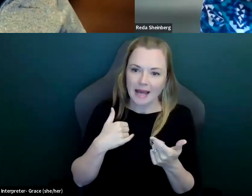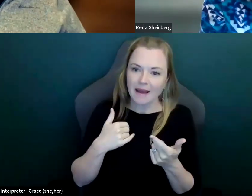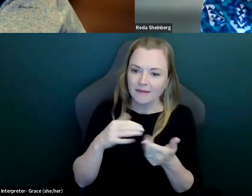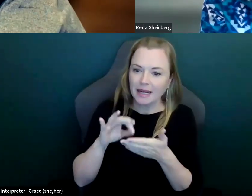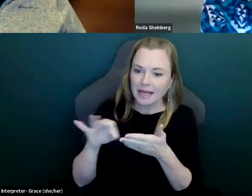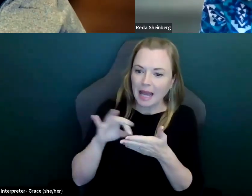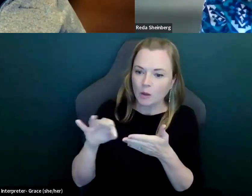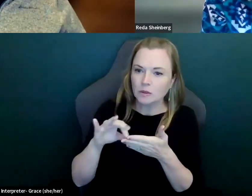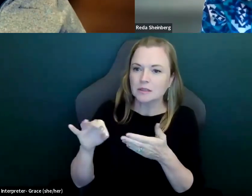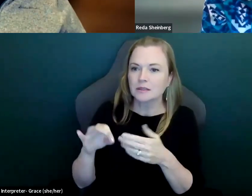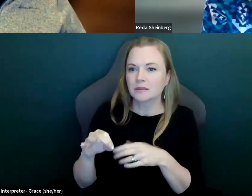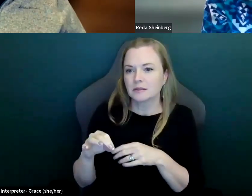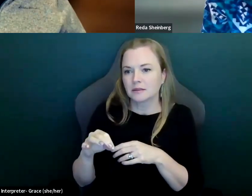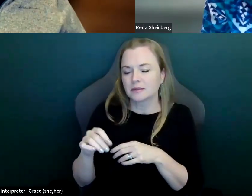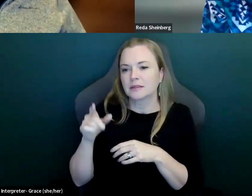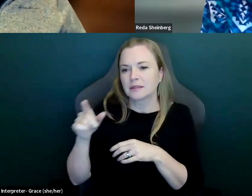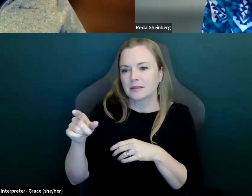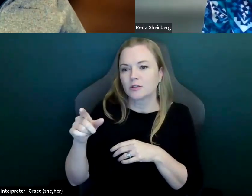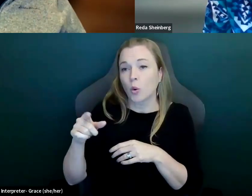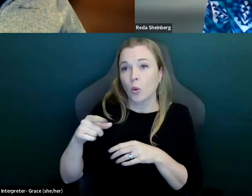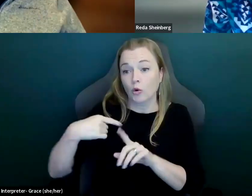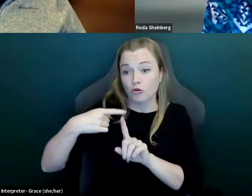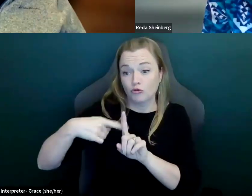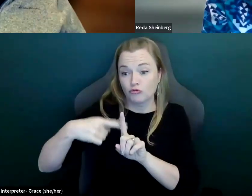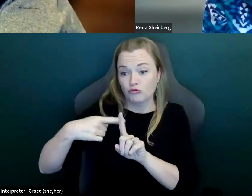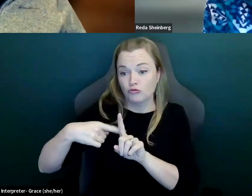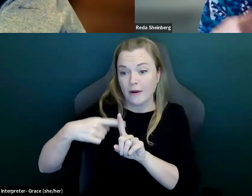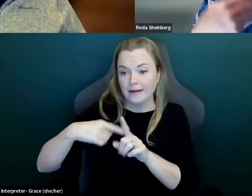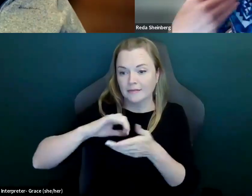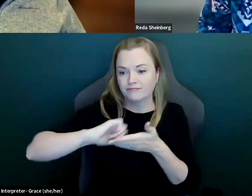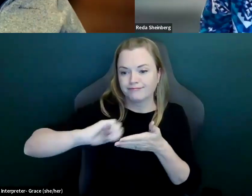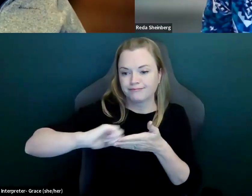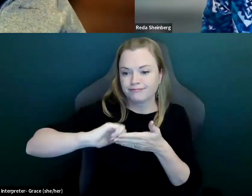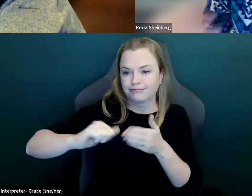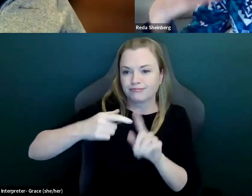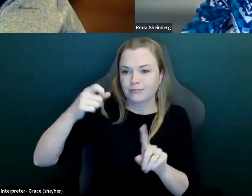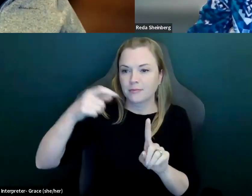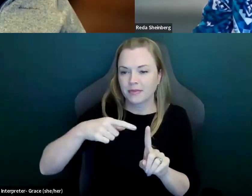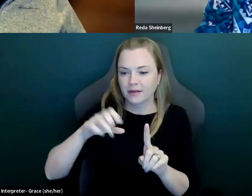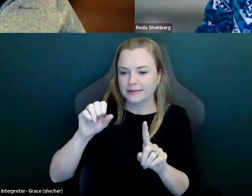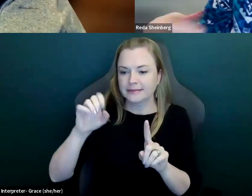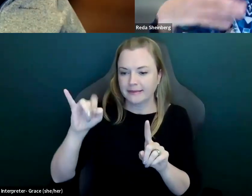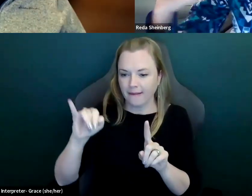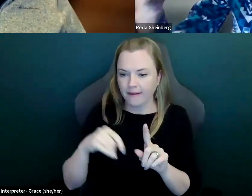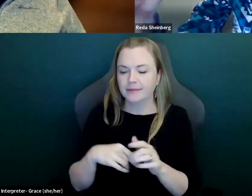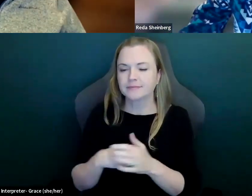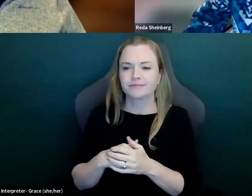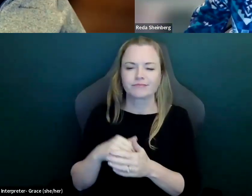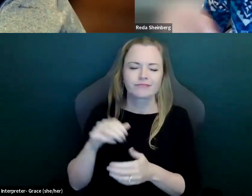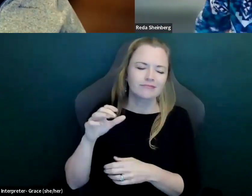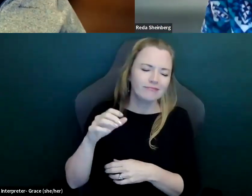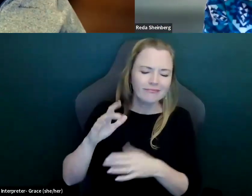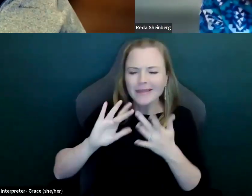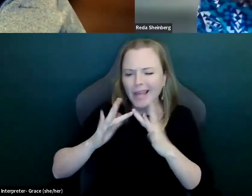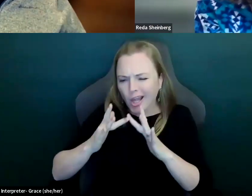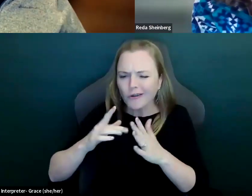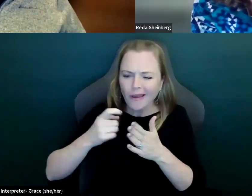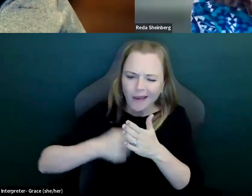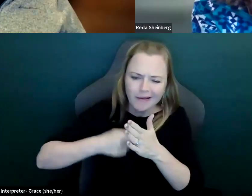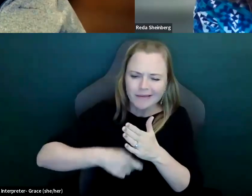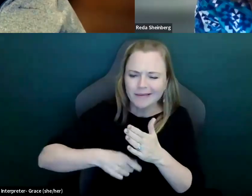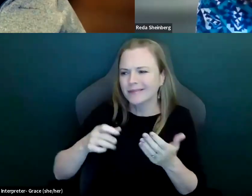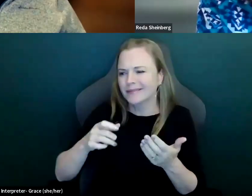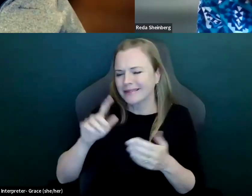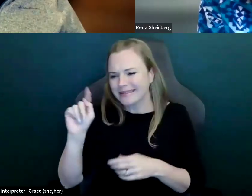SSDI that we pay his rent from and pay his expenses, his Comcast, other little, things